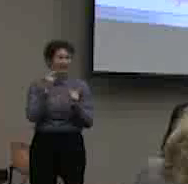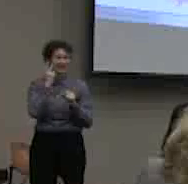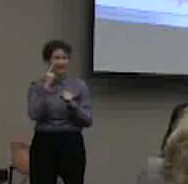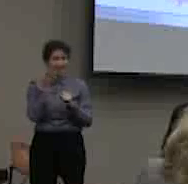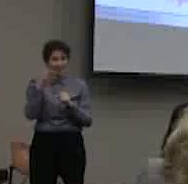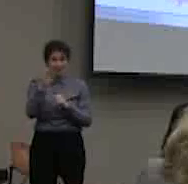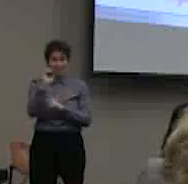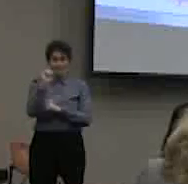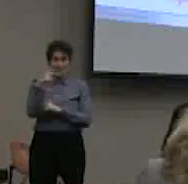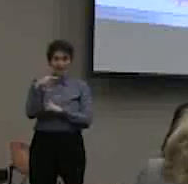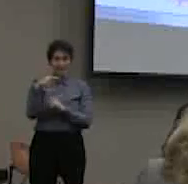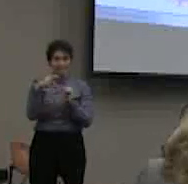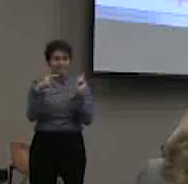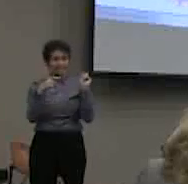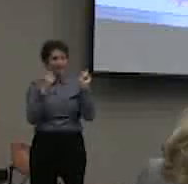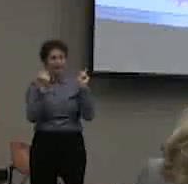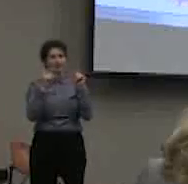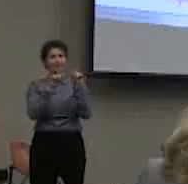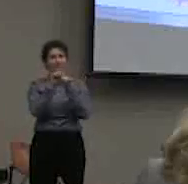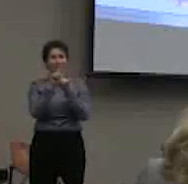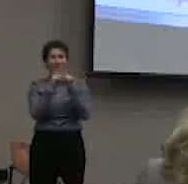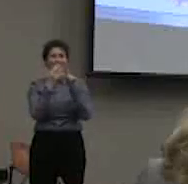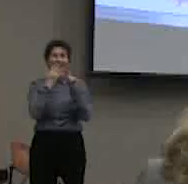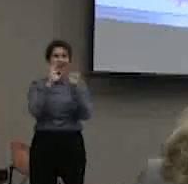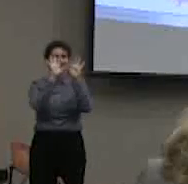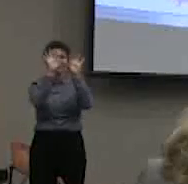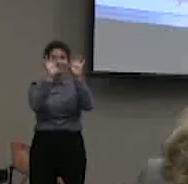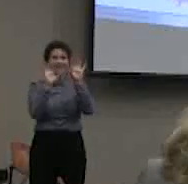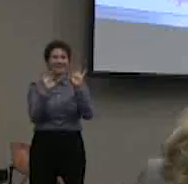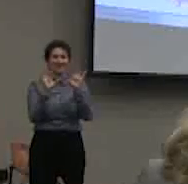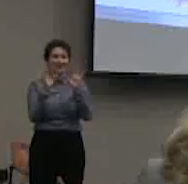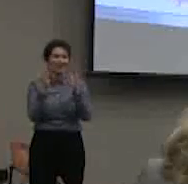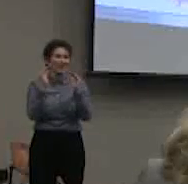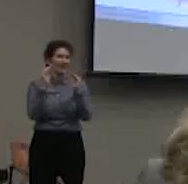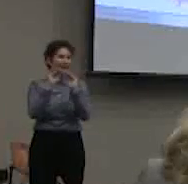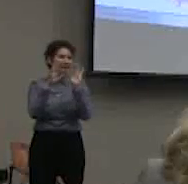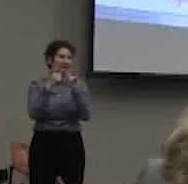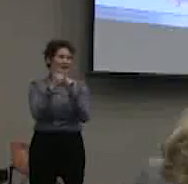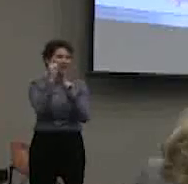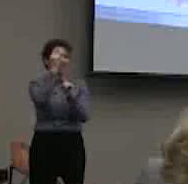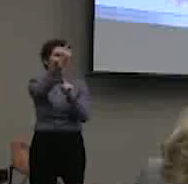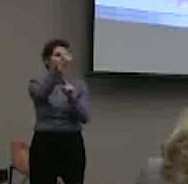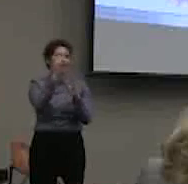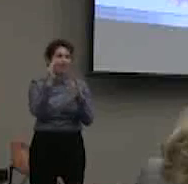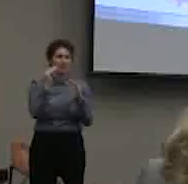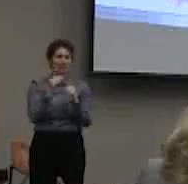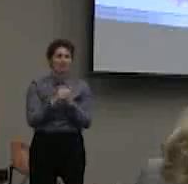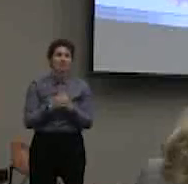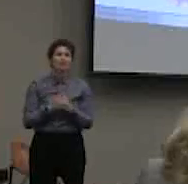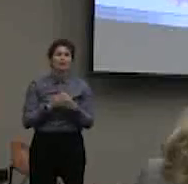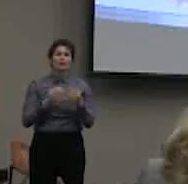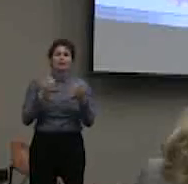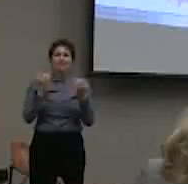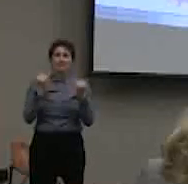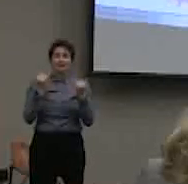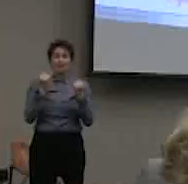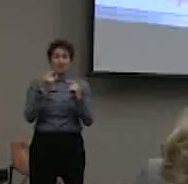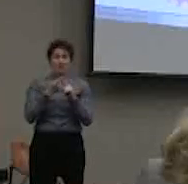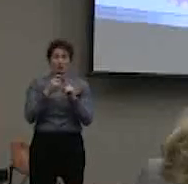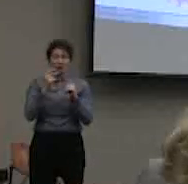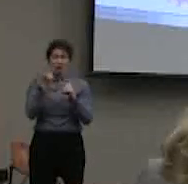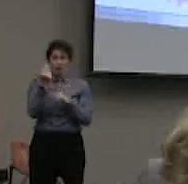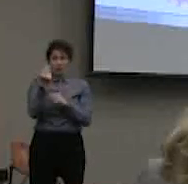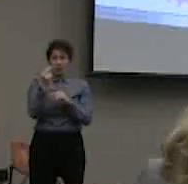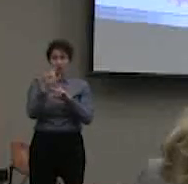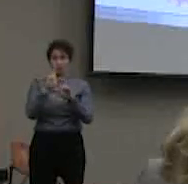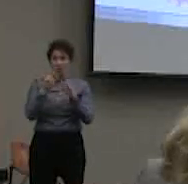map, with a lot of stars and colors, hopefully it's clear from the back. Right now, based on the 13 Ready Start